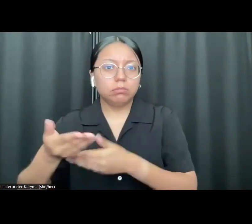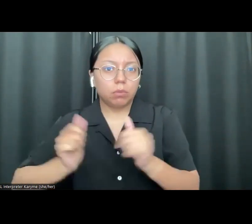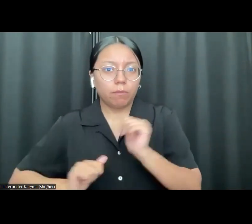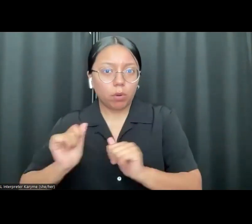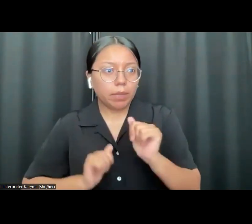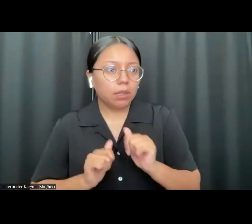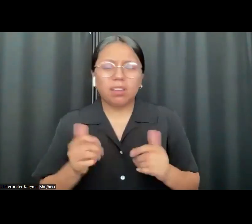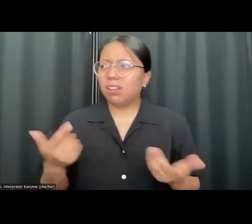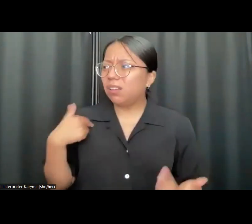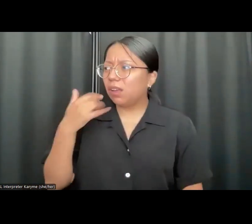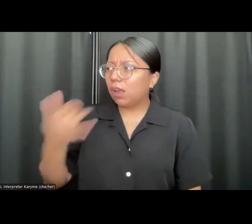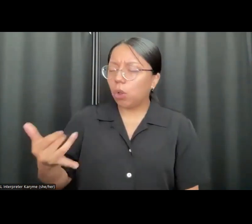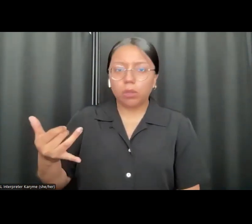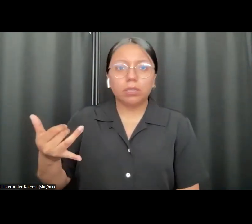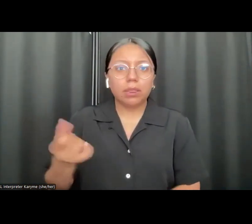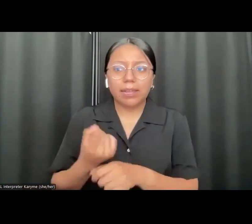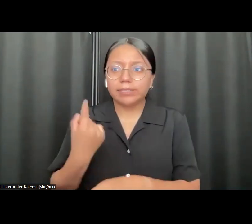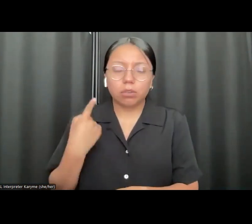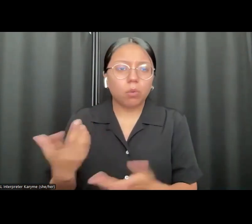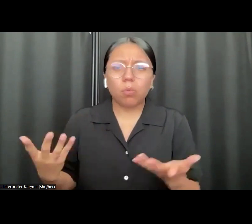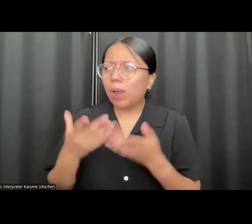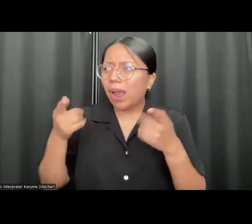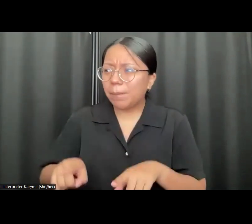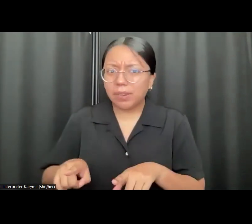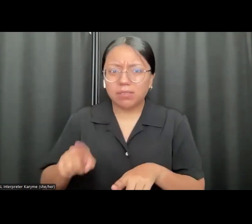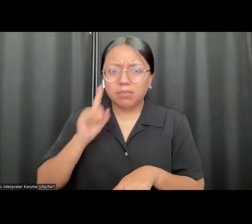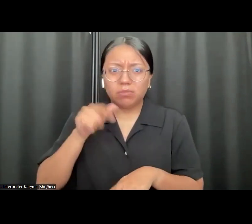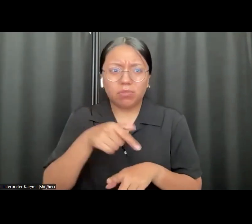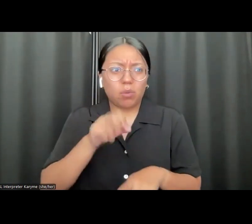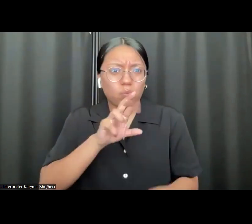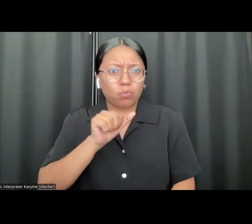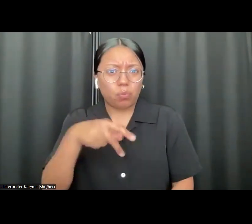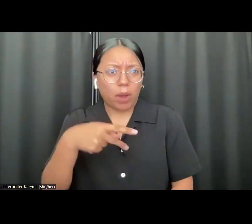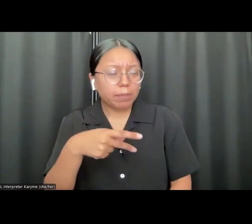you guys last year. And then after we built it, we destroyed it. And I was like,